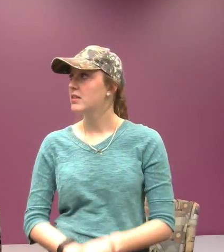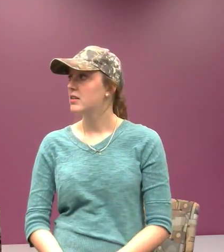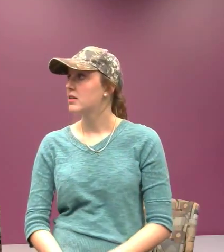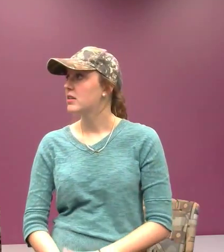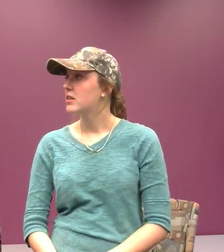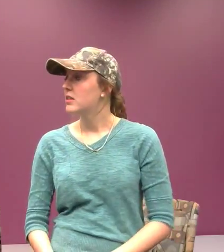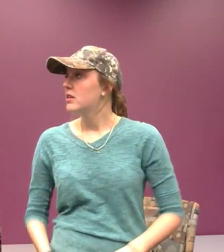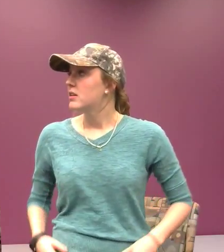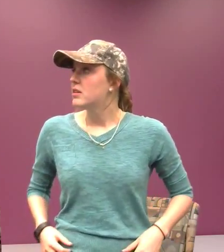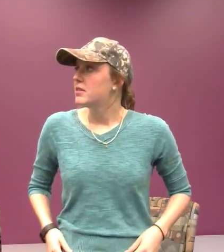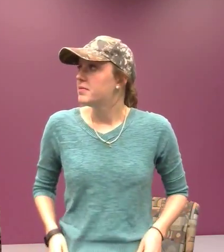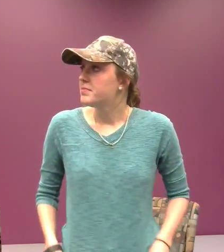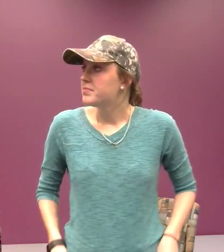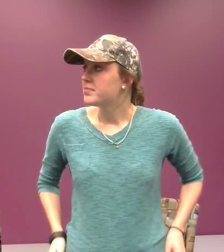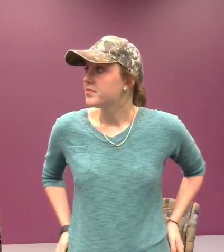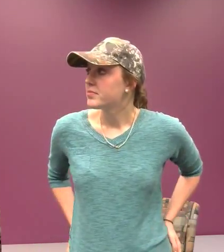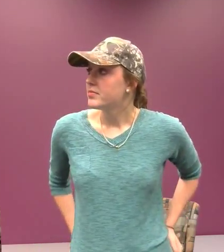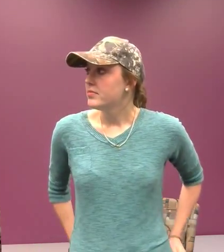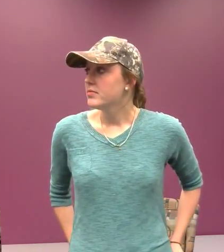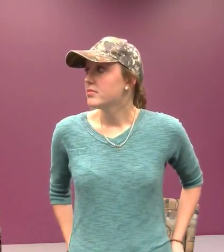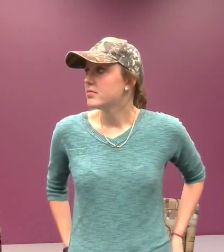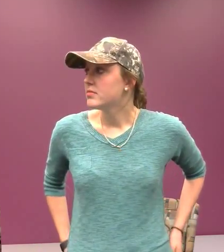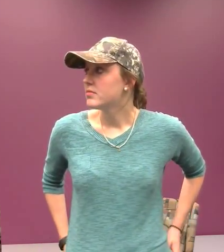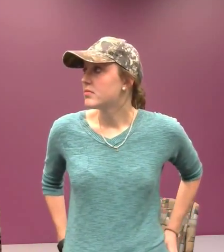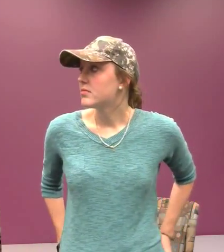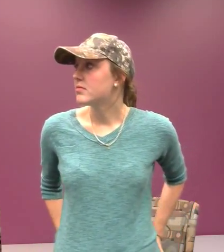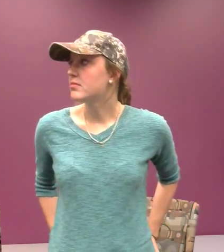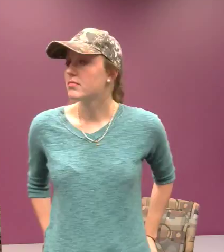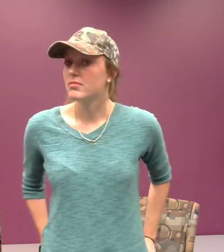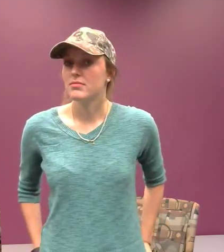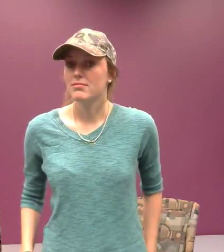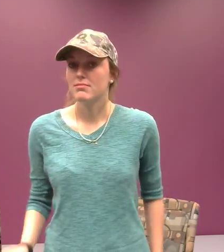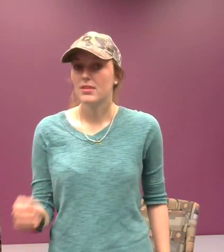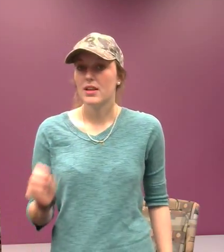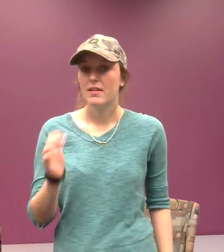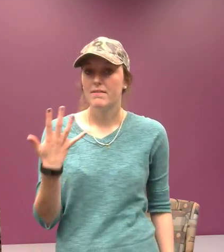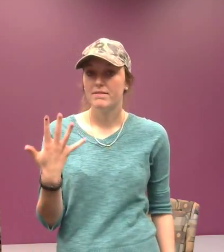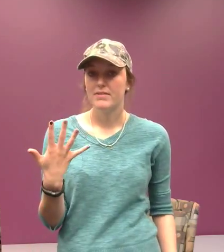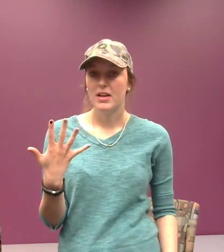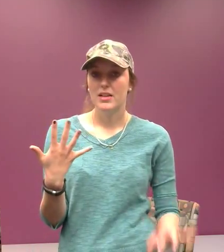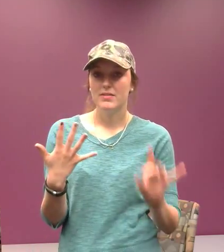was 13. 5 and 8 doesn't turn out to be 3, does it?